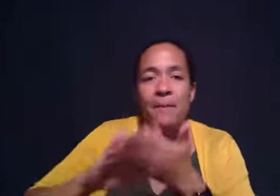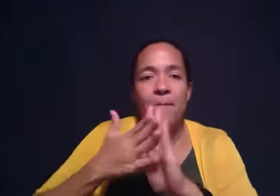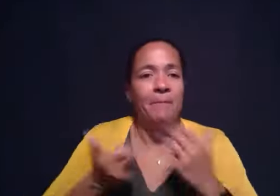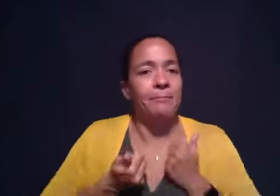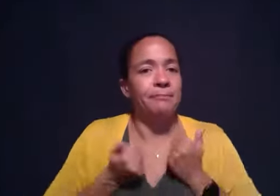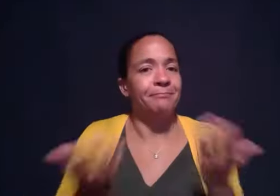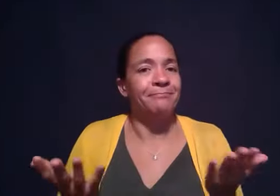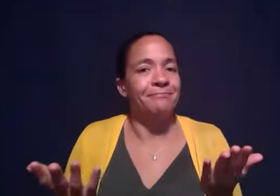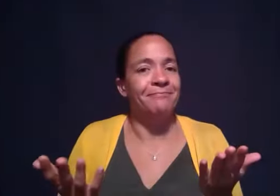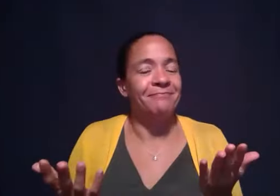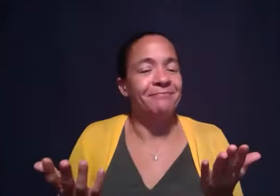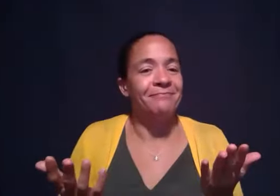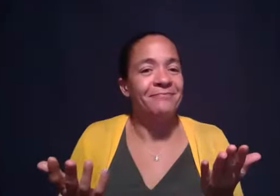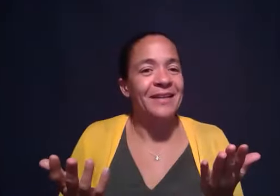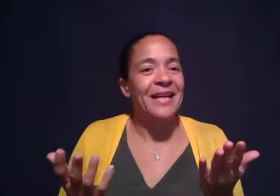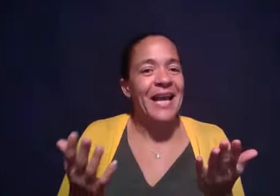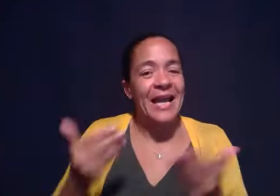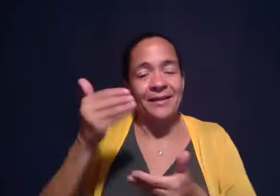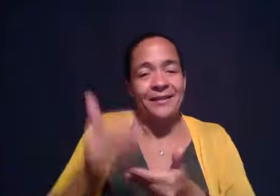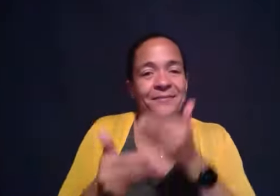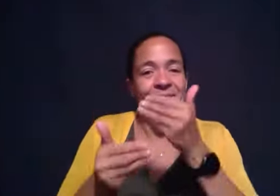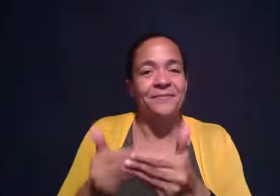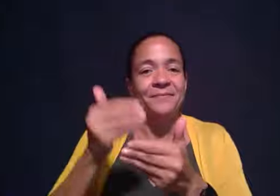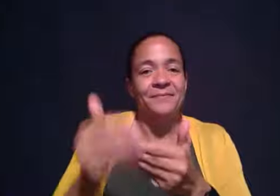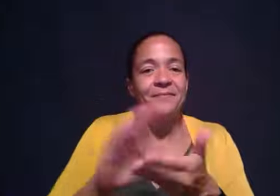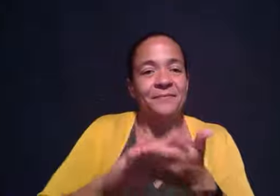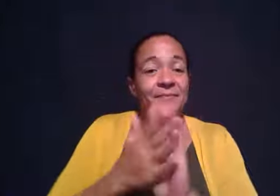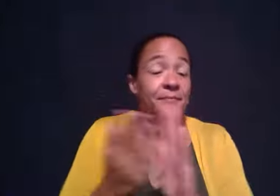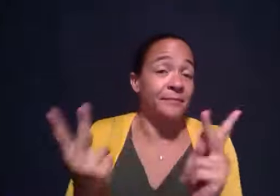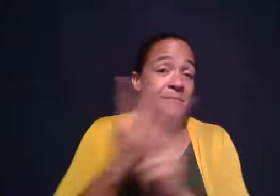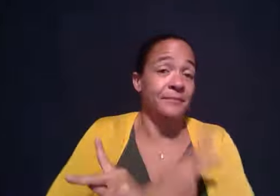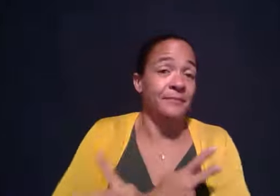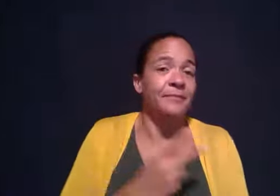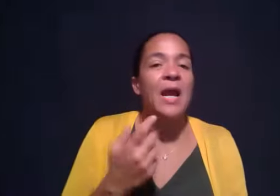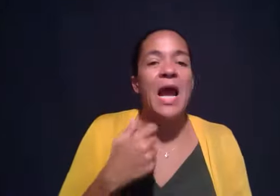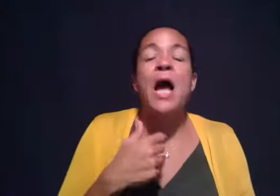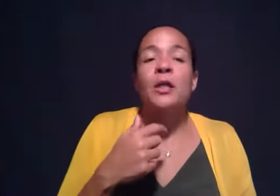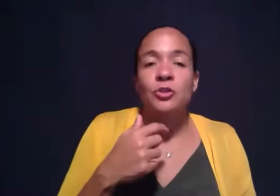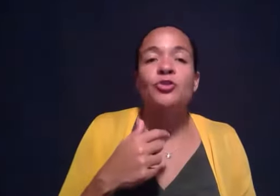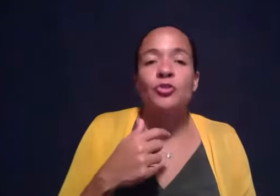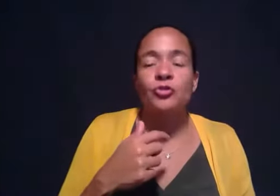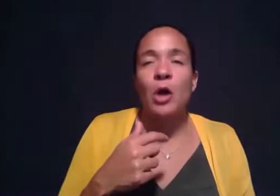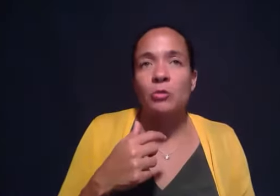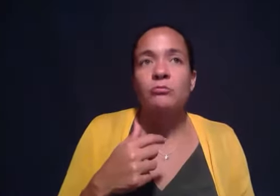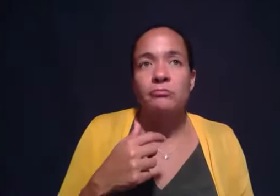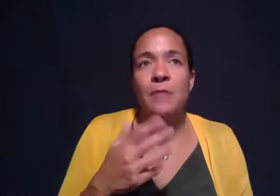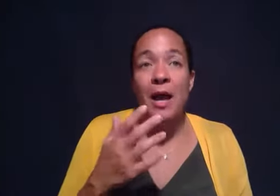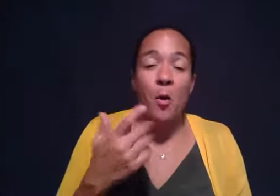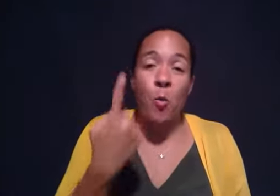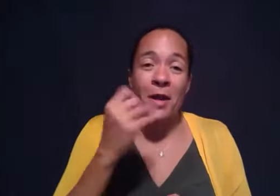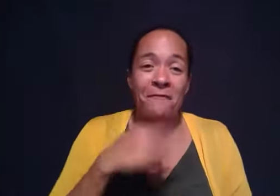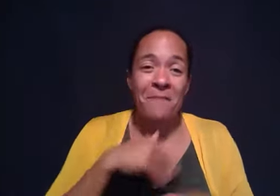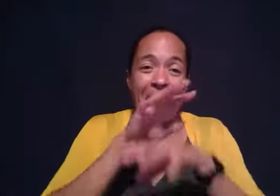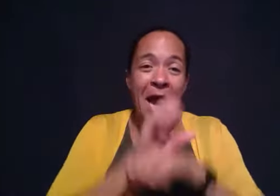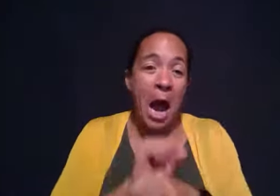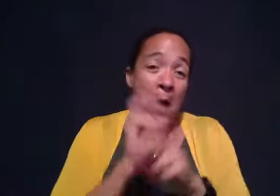gradually things get worse. You know, I start collecting DWIs. As I said, it's a hobby of mine. I got one, and then less